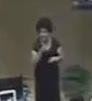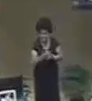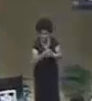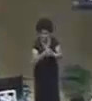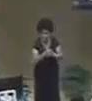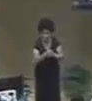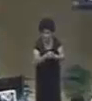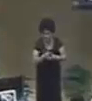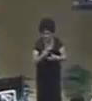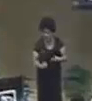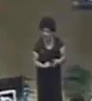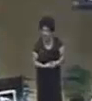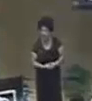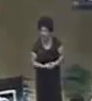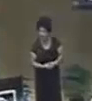concepts to